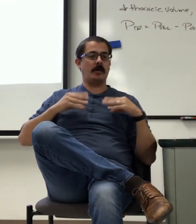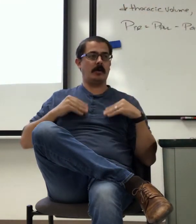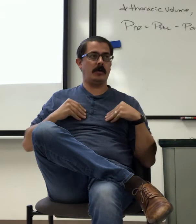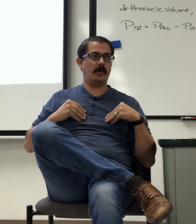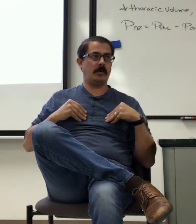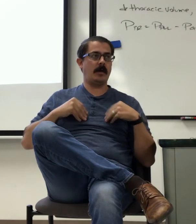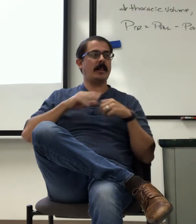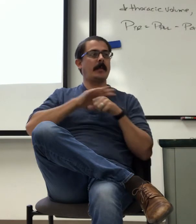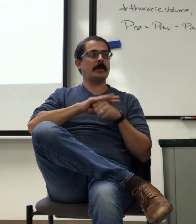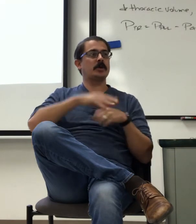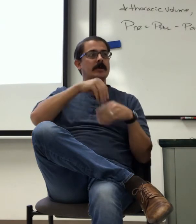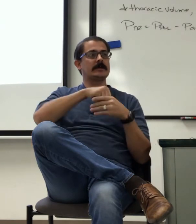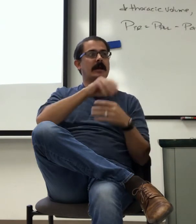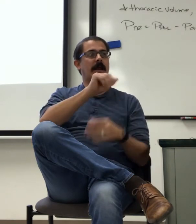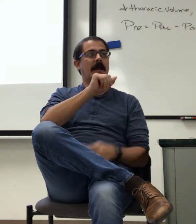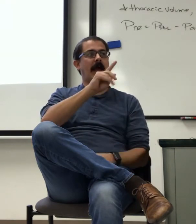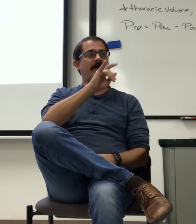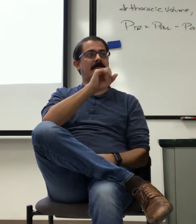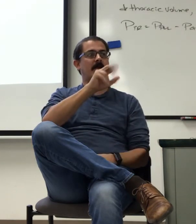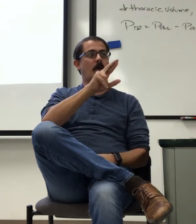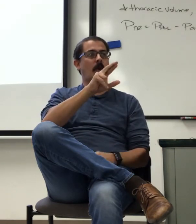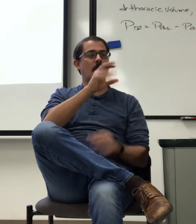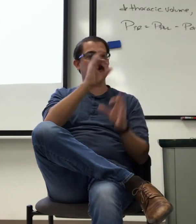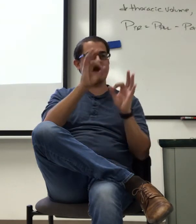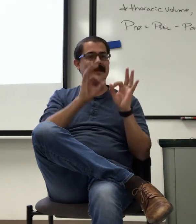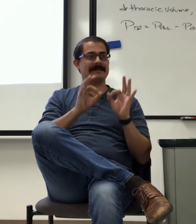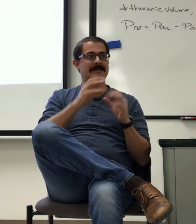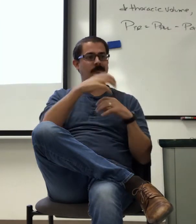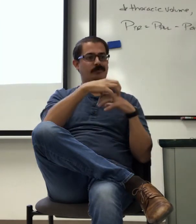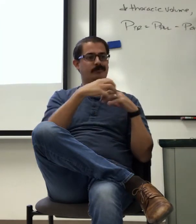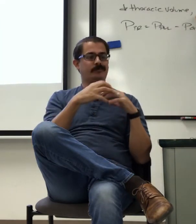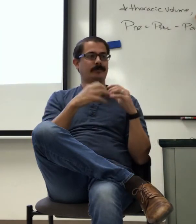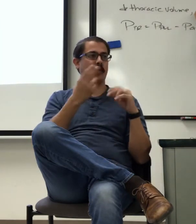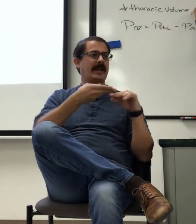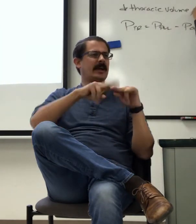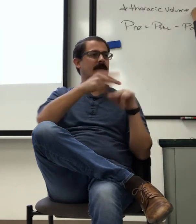the alveolar spaces are increasing a little bit.